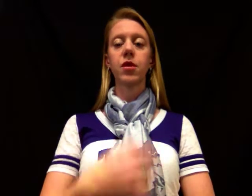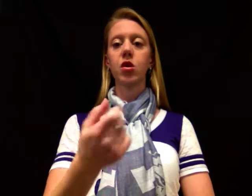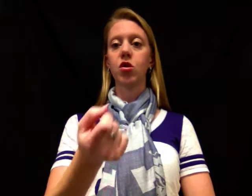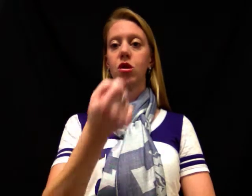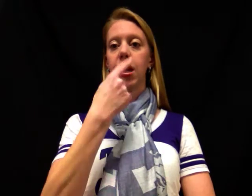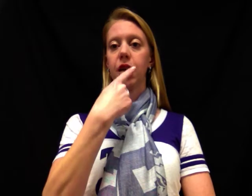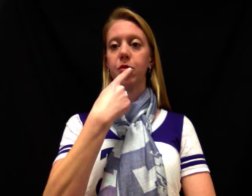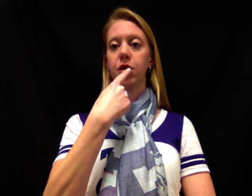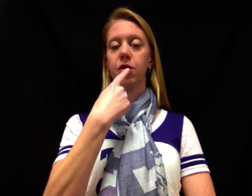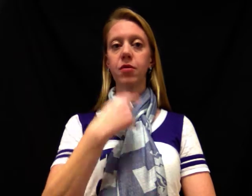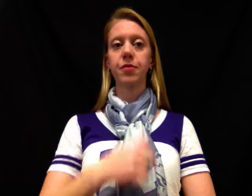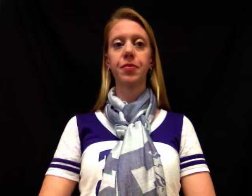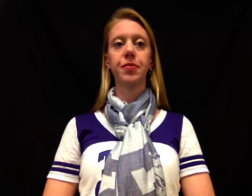to take a pill.